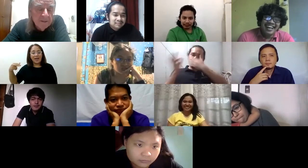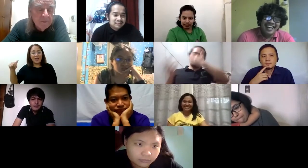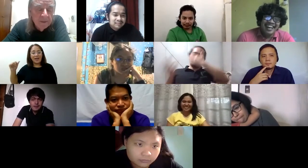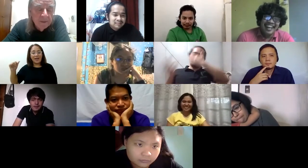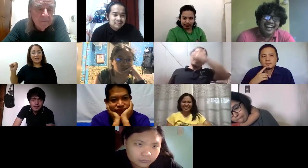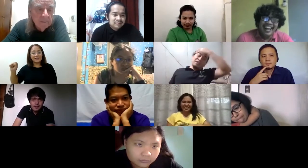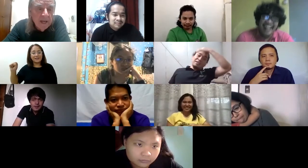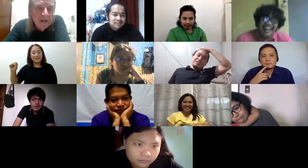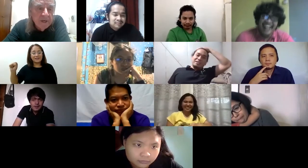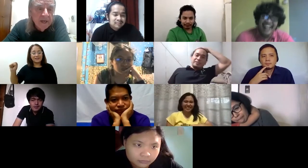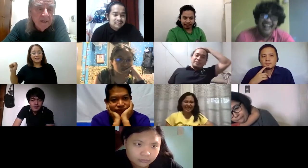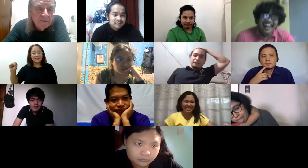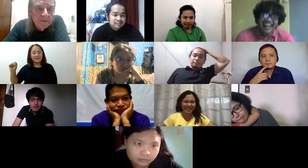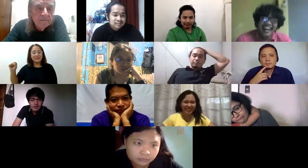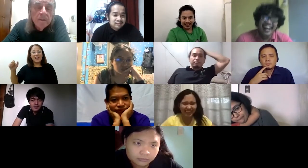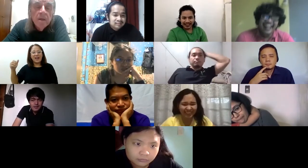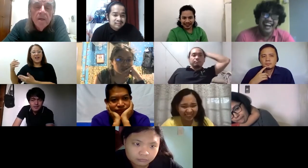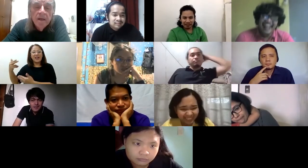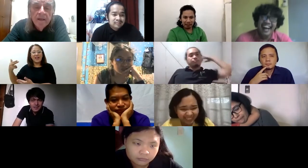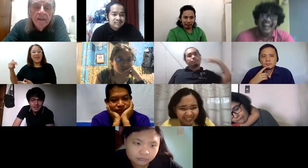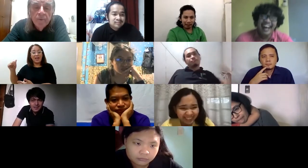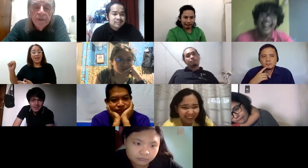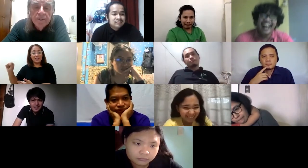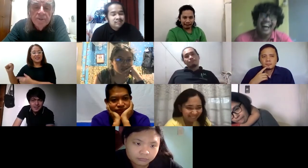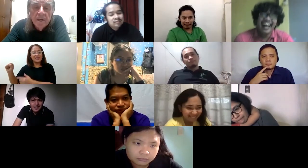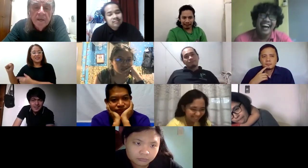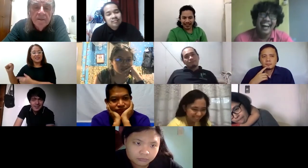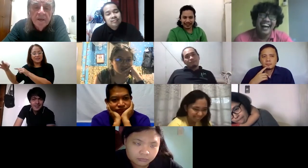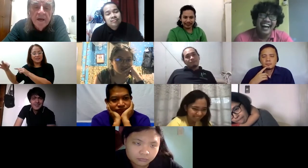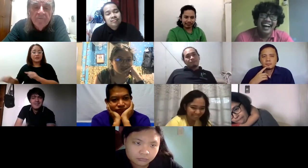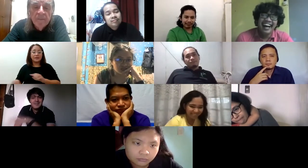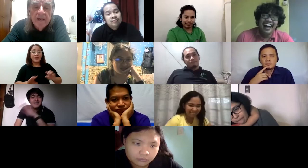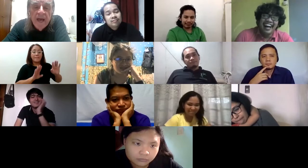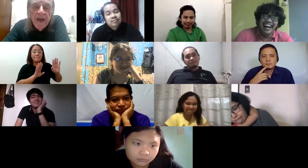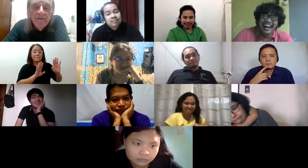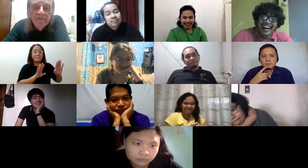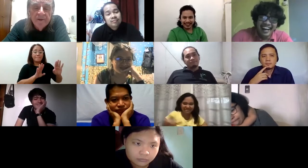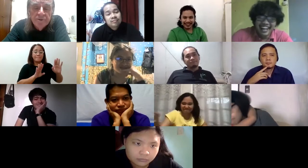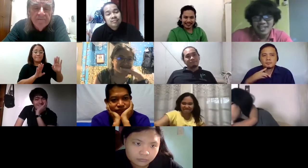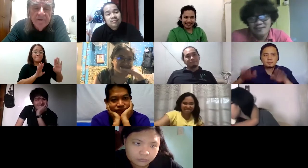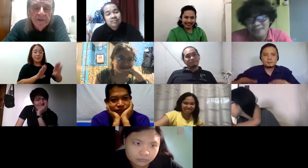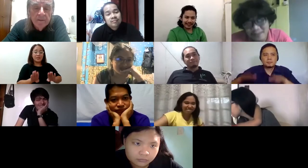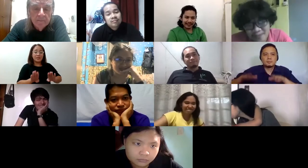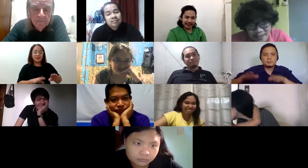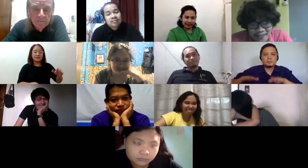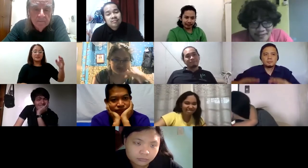something, H-A-S, and the British say the government have, H-A-V-E.